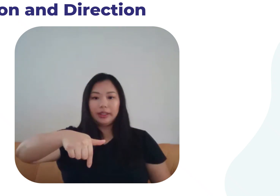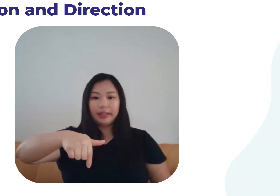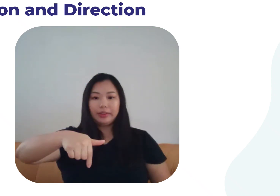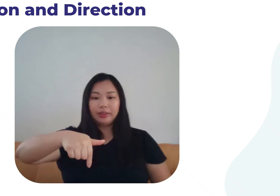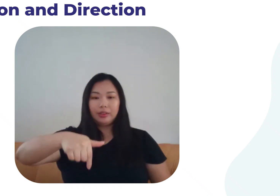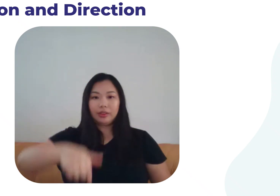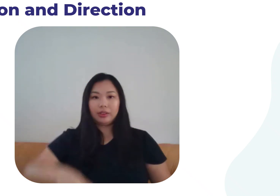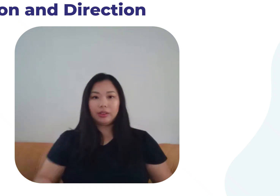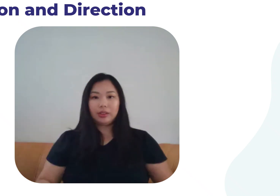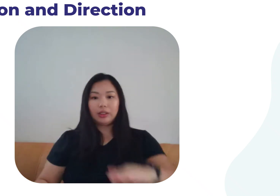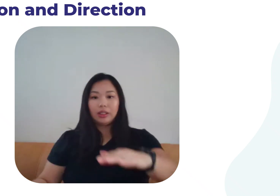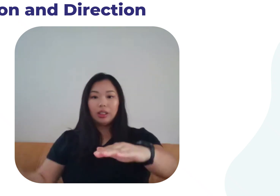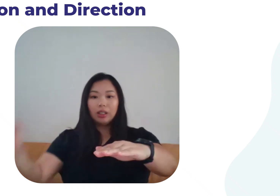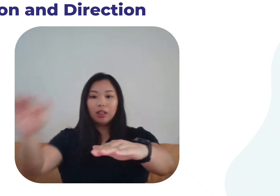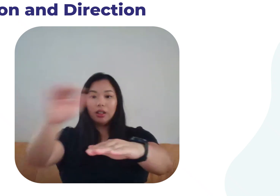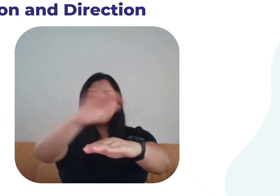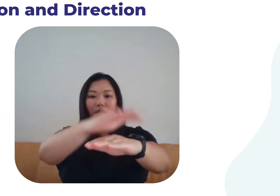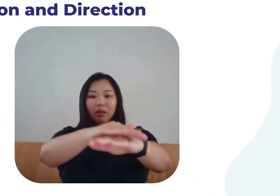down,